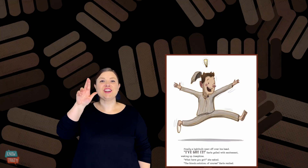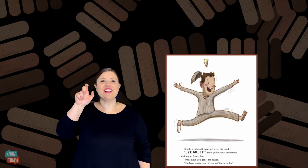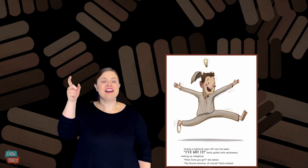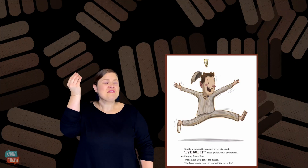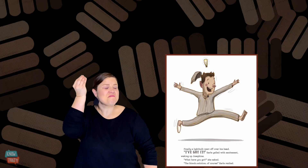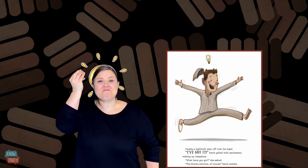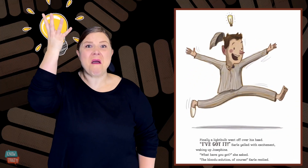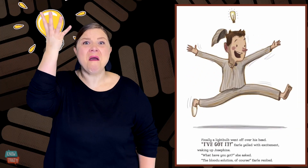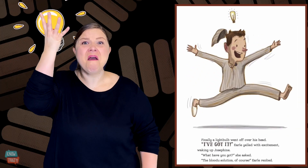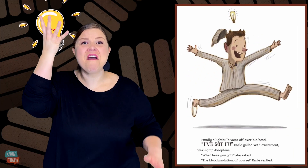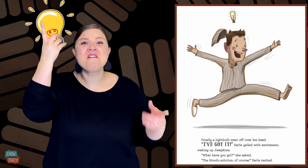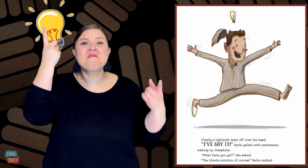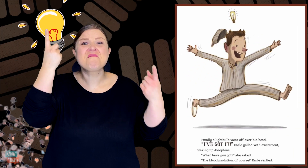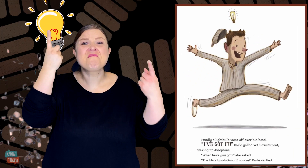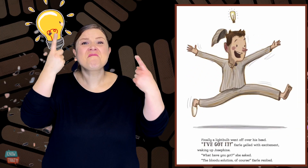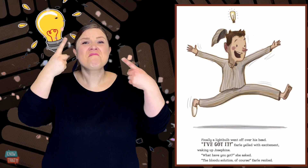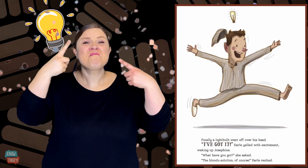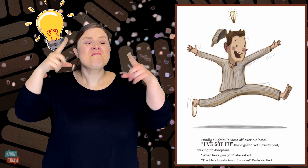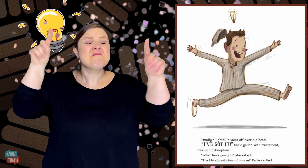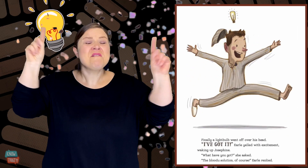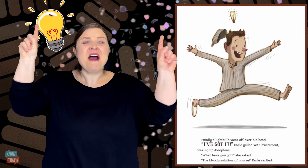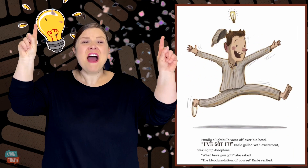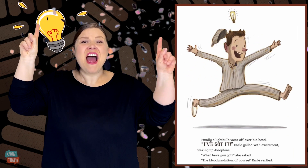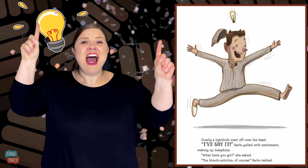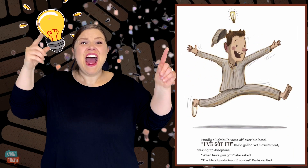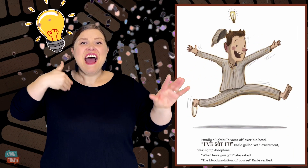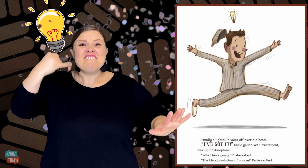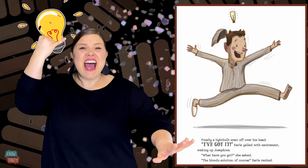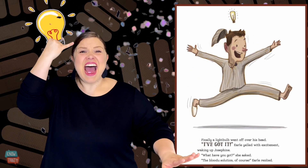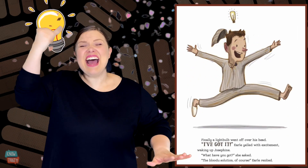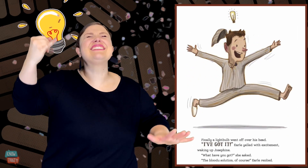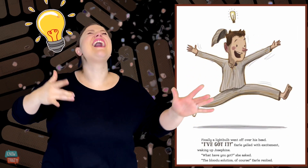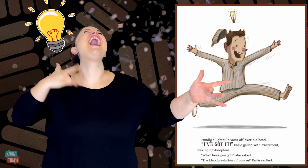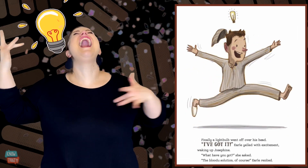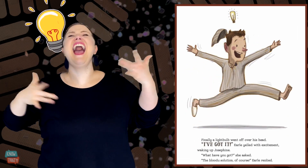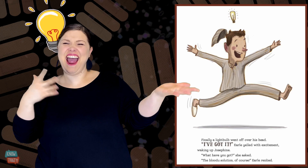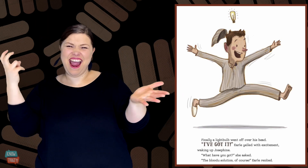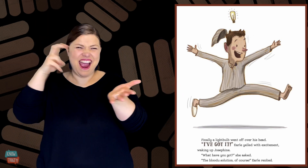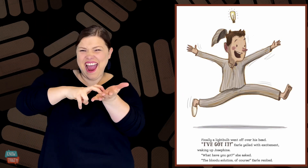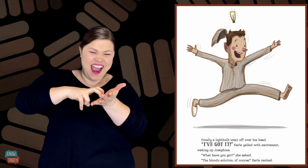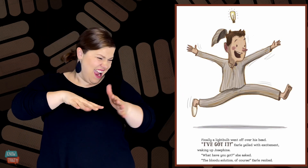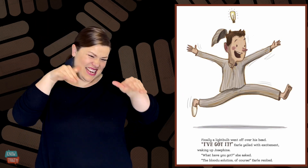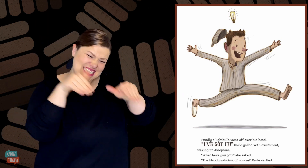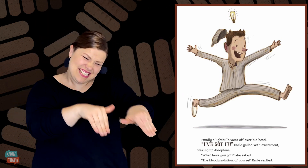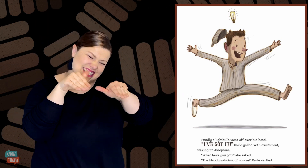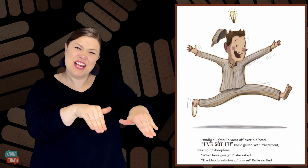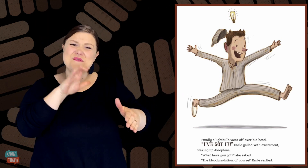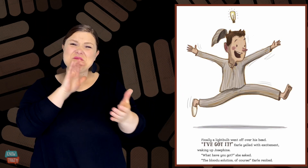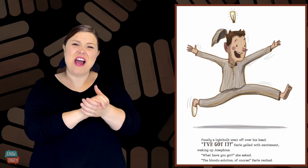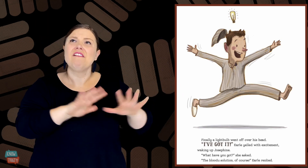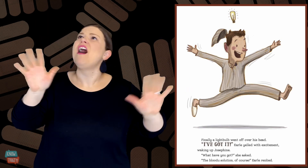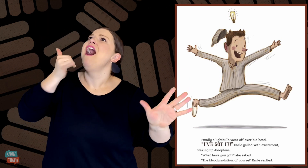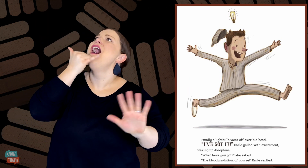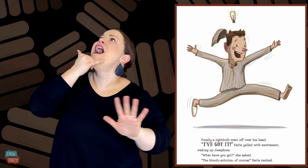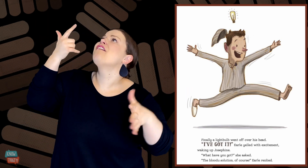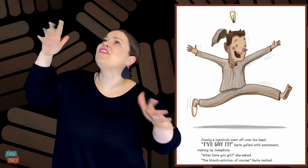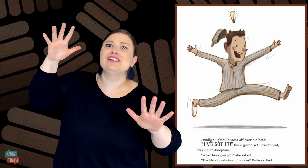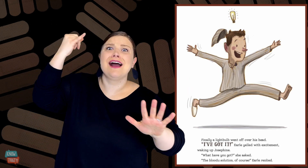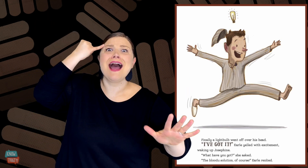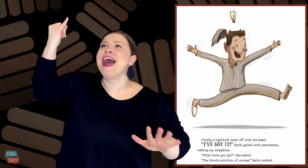Finally, a light bulb went off over his head. I've got it! Earl yelled with excitement, waking up Josephine. What have you got? She